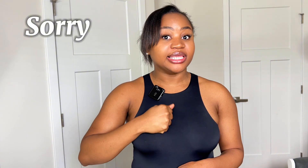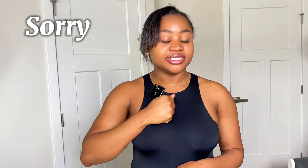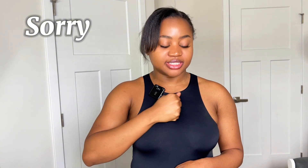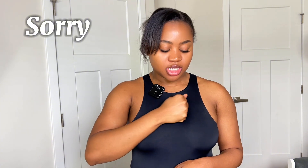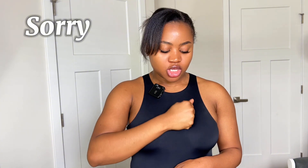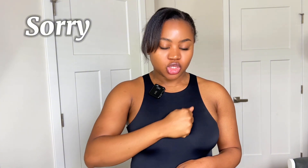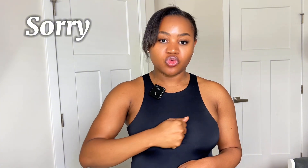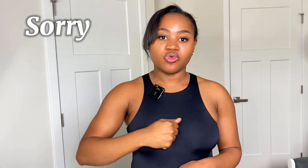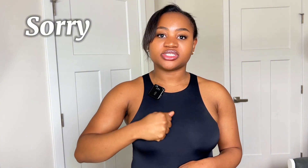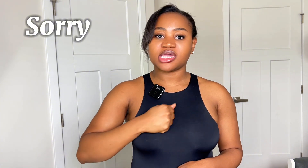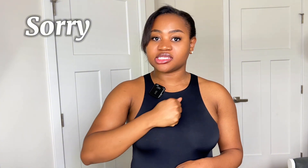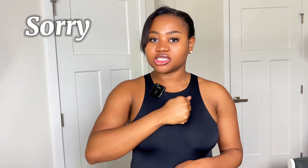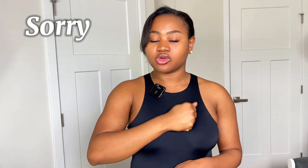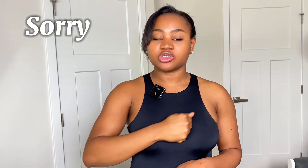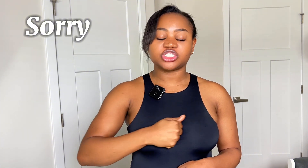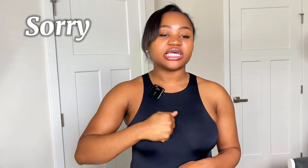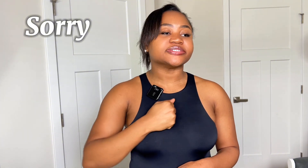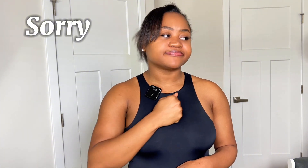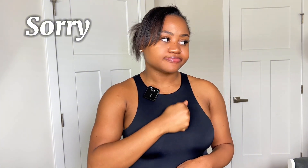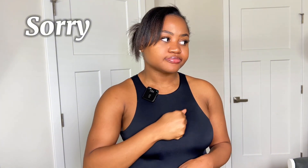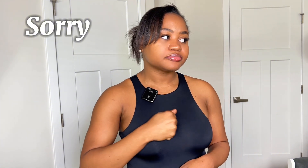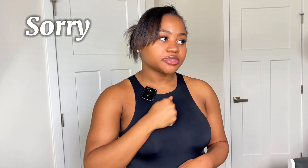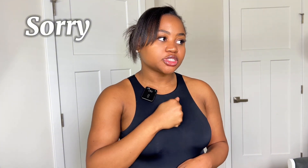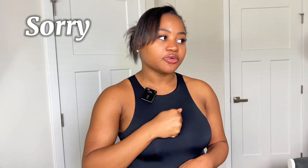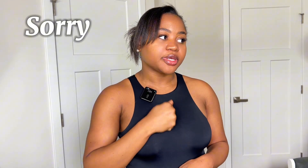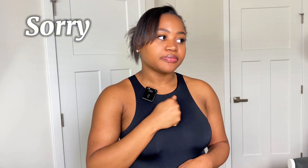please. You rotate it on your chest. Sorry.